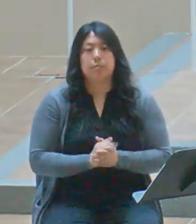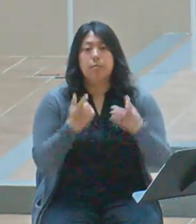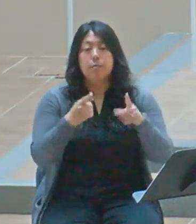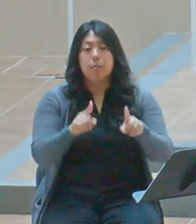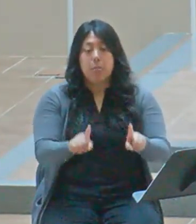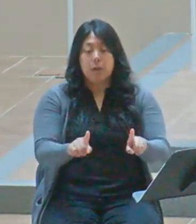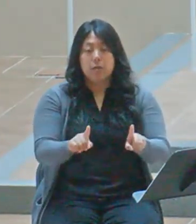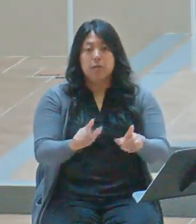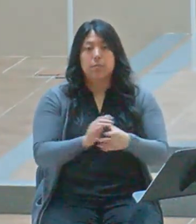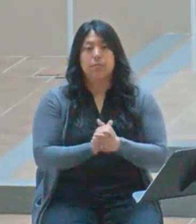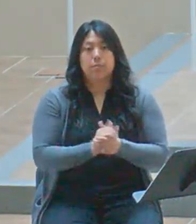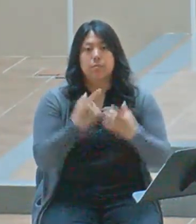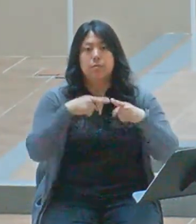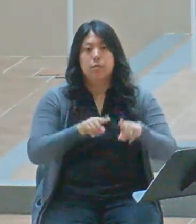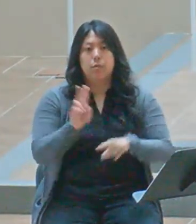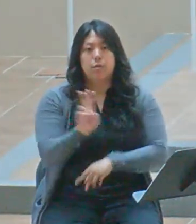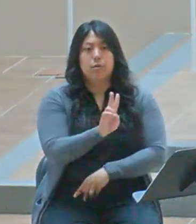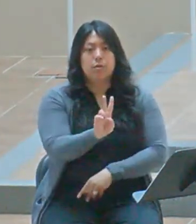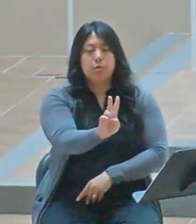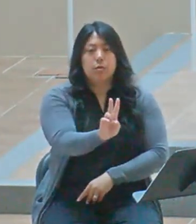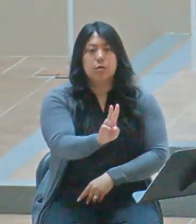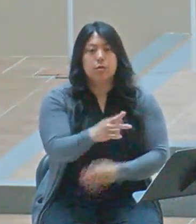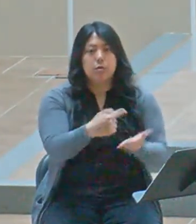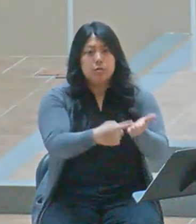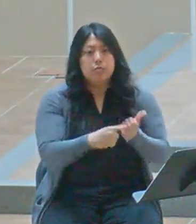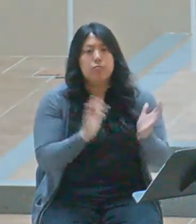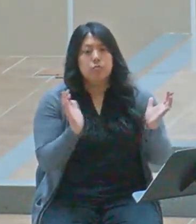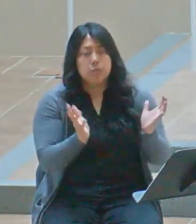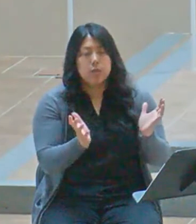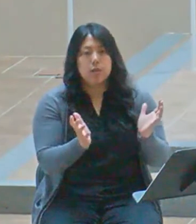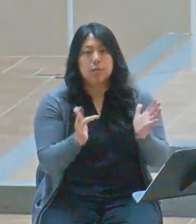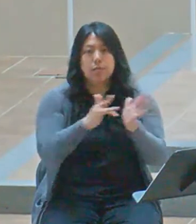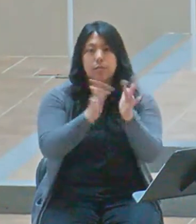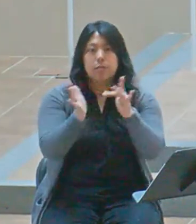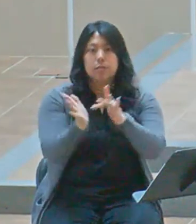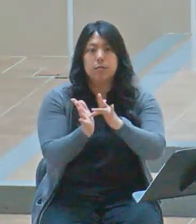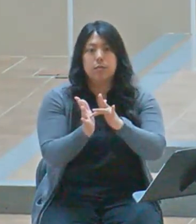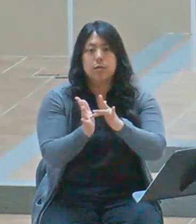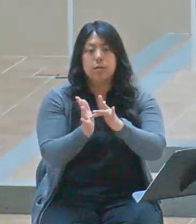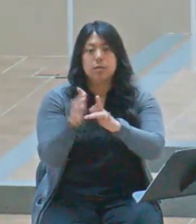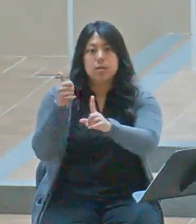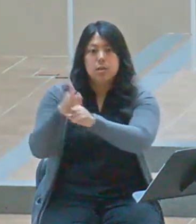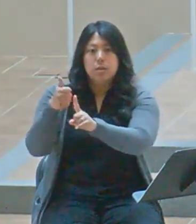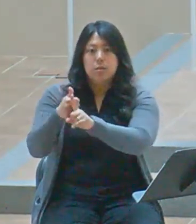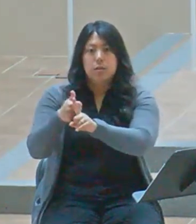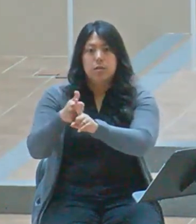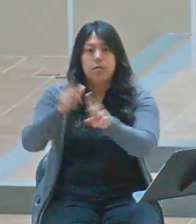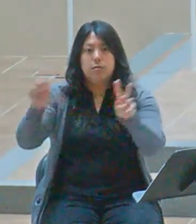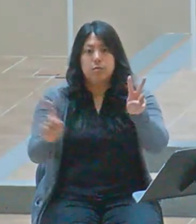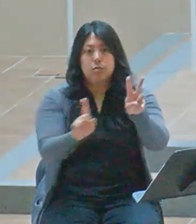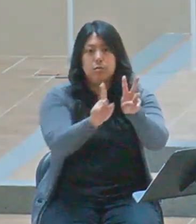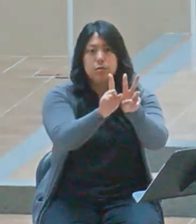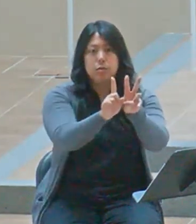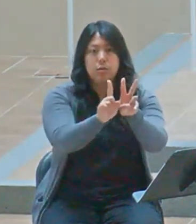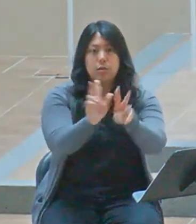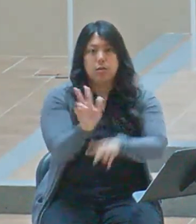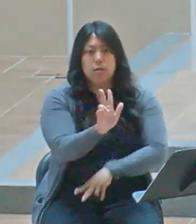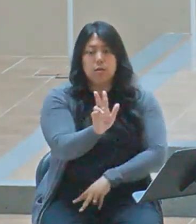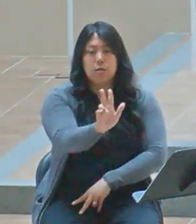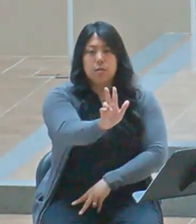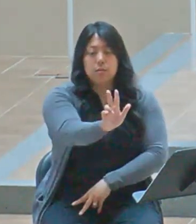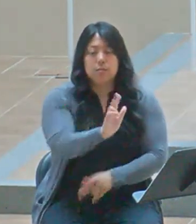it happened that while they were conversing and debating, Jesus himself drew near and walked